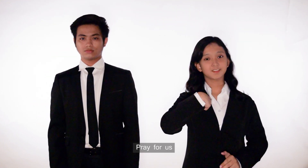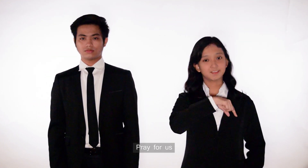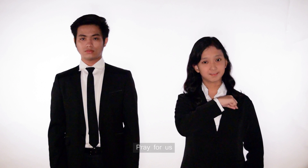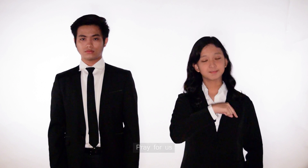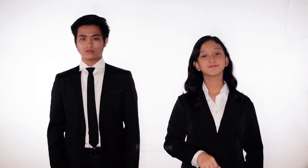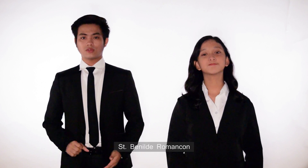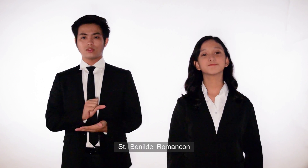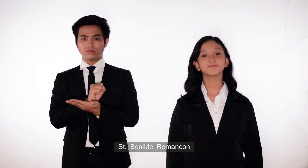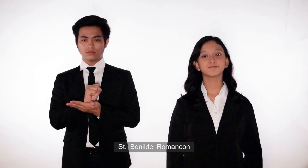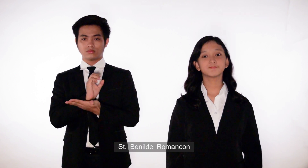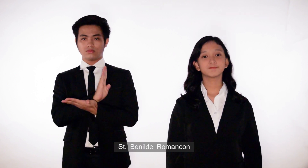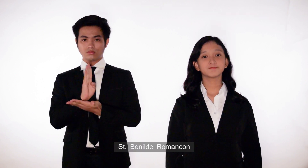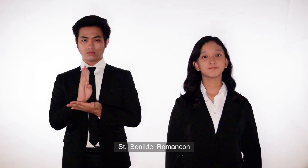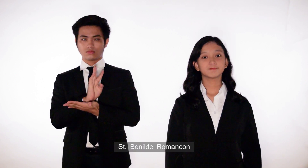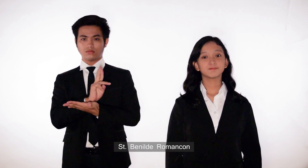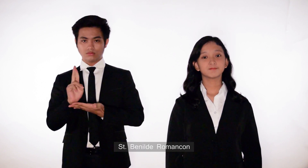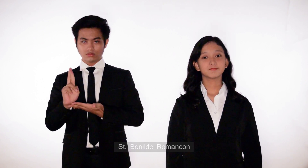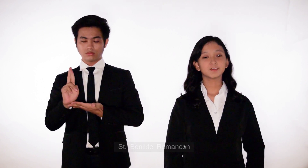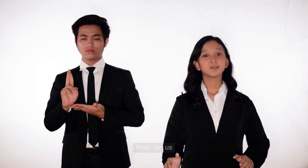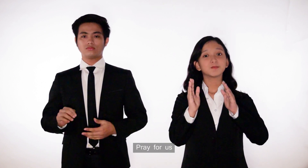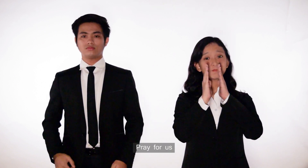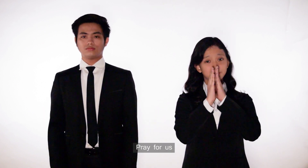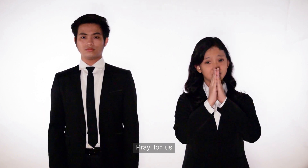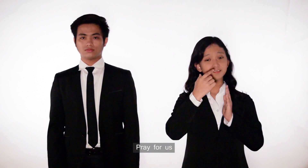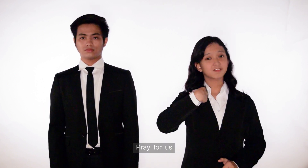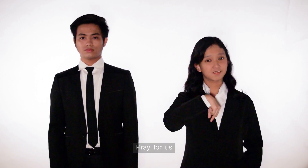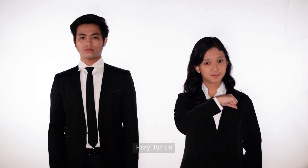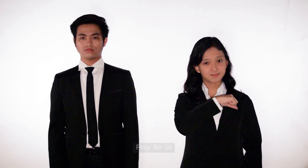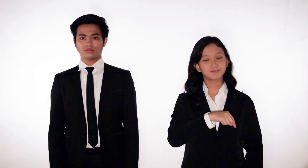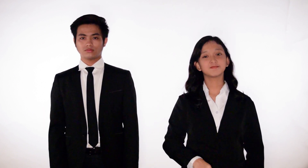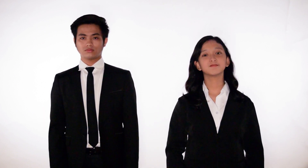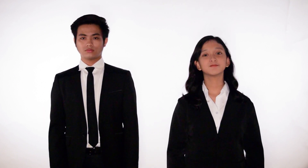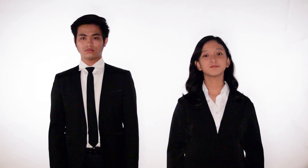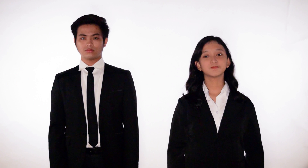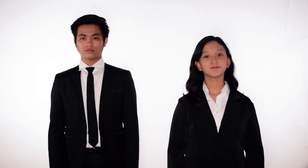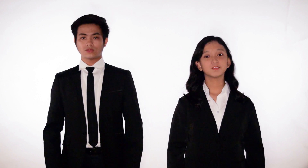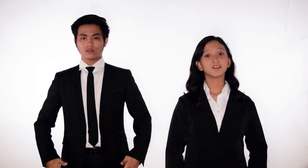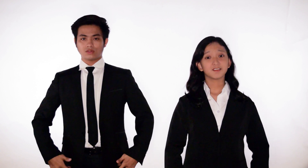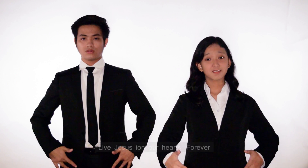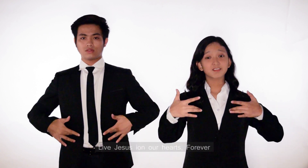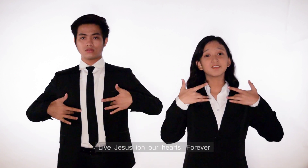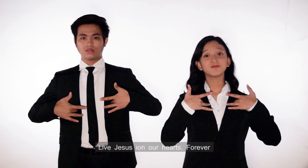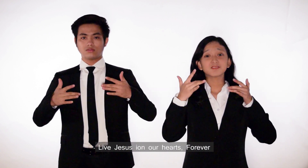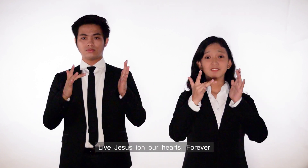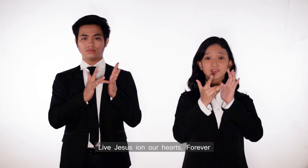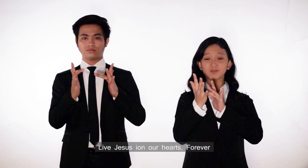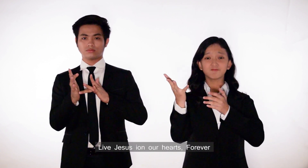Salle. Pray for us. Saint Benilde Romanson. Pray for us. Live Jesus in